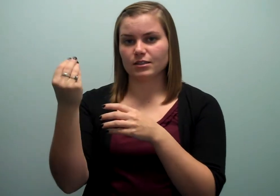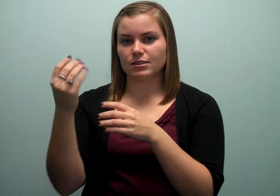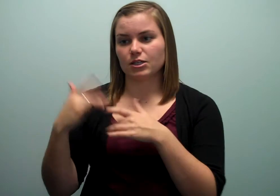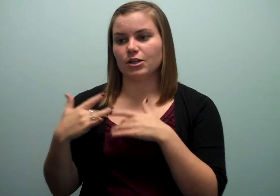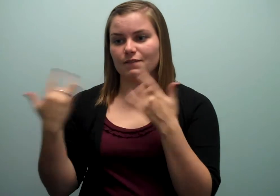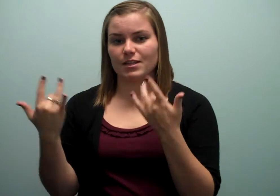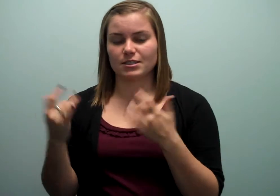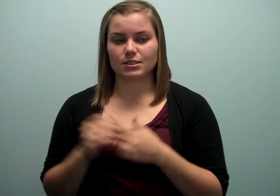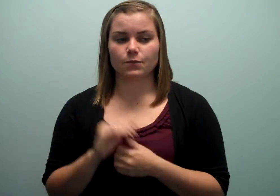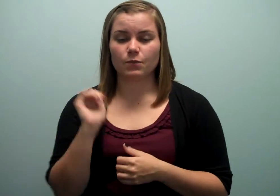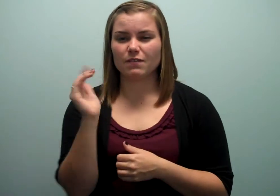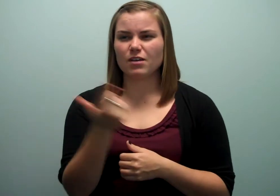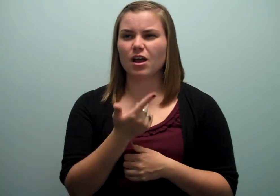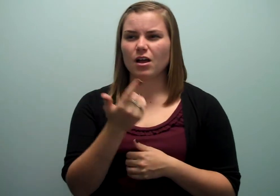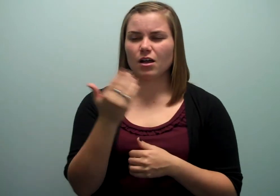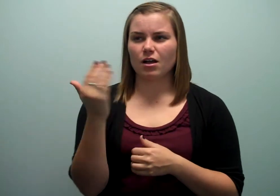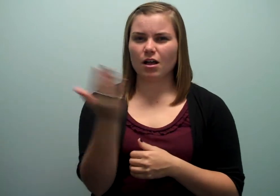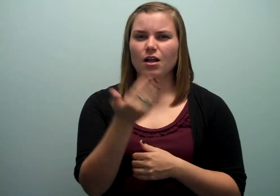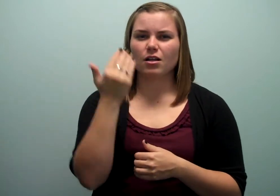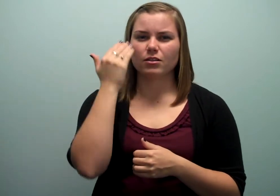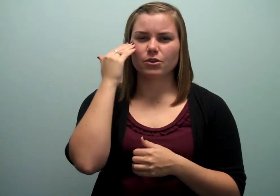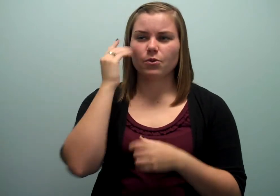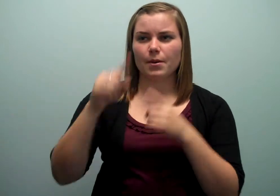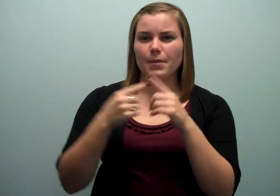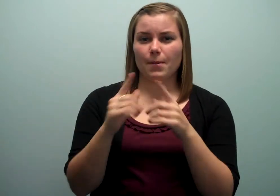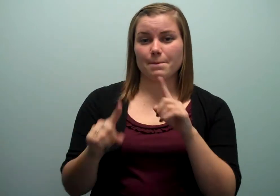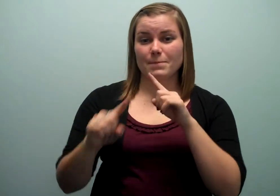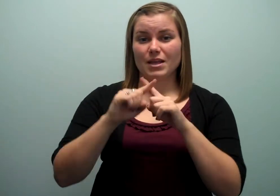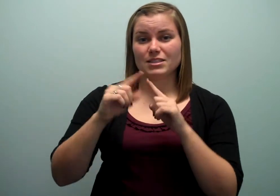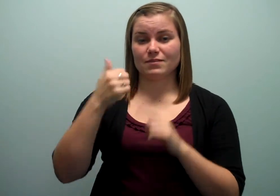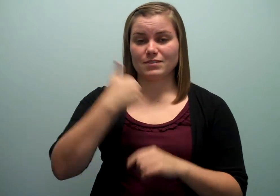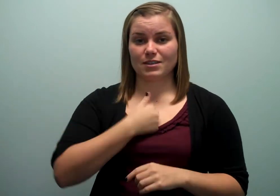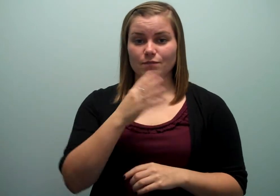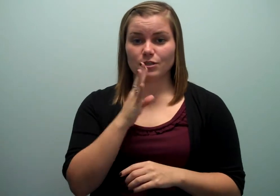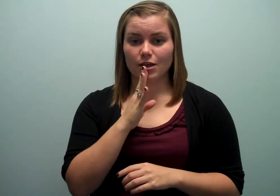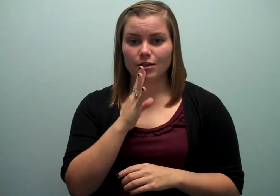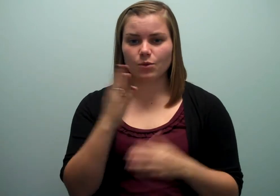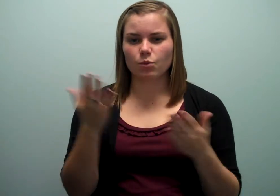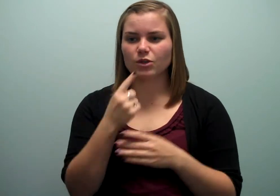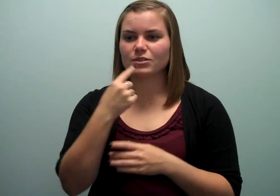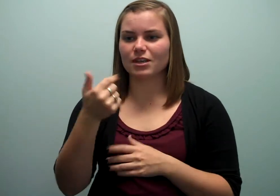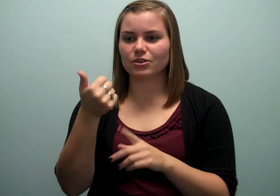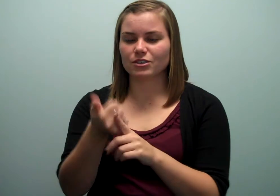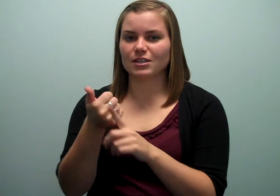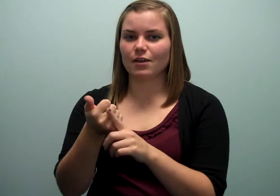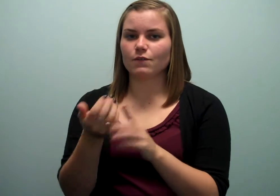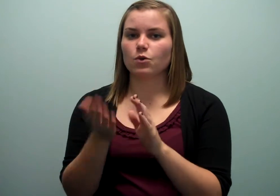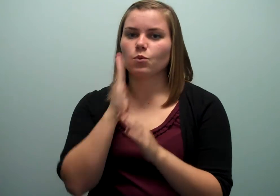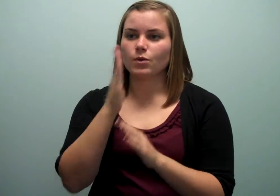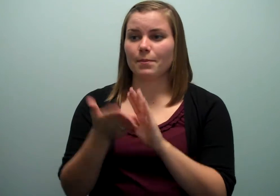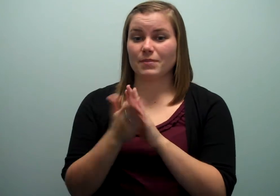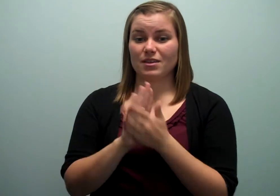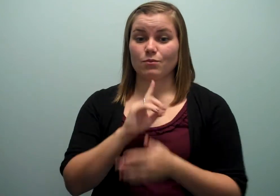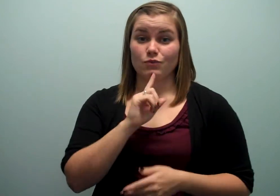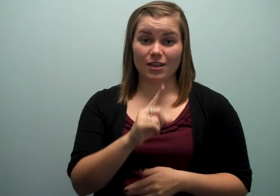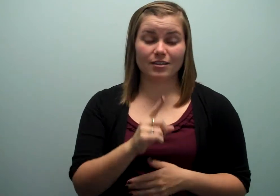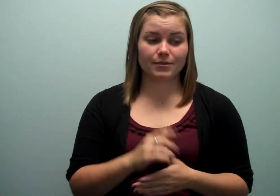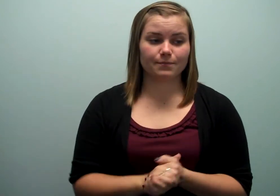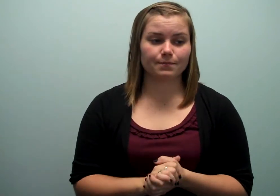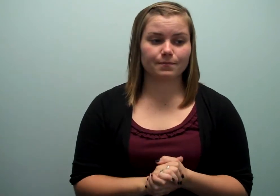about positive self-talk, that what you tell yourself is very likely to become your reality. Well, if this is